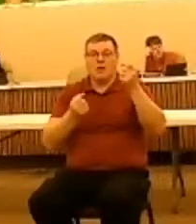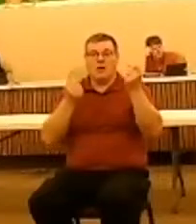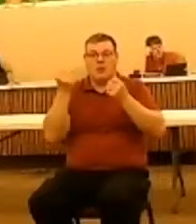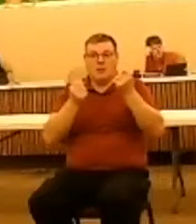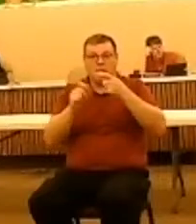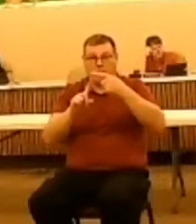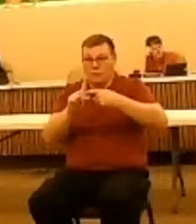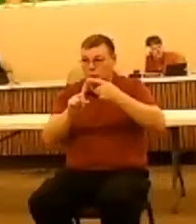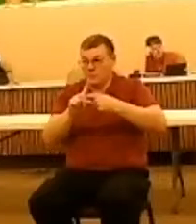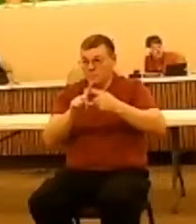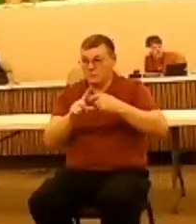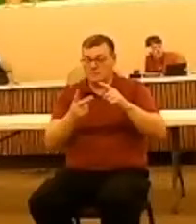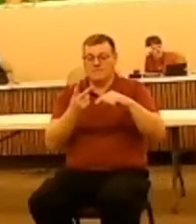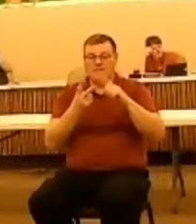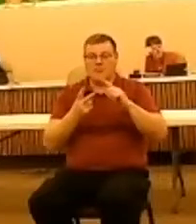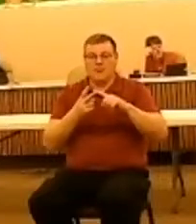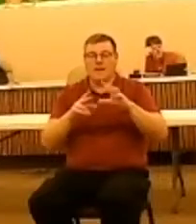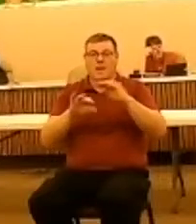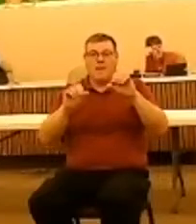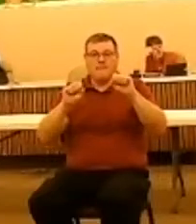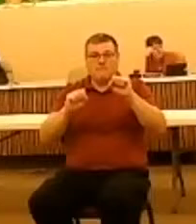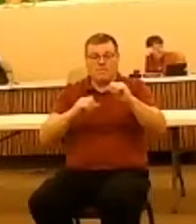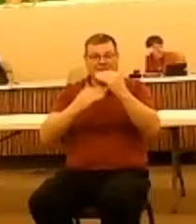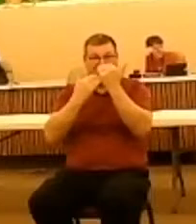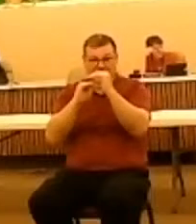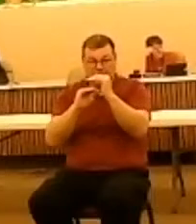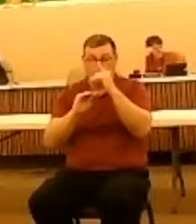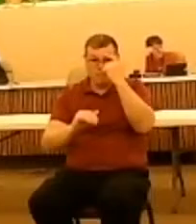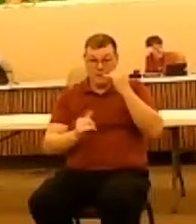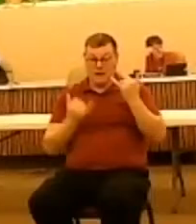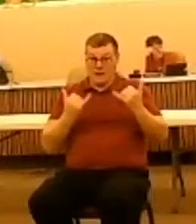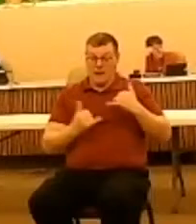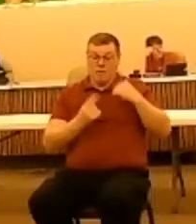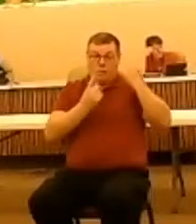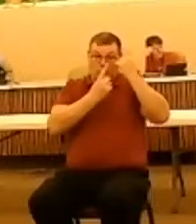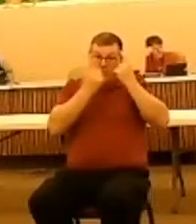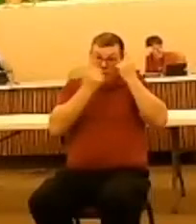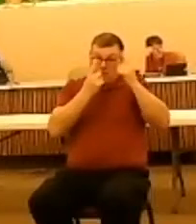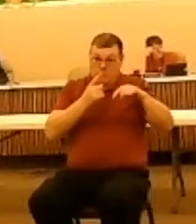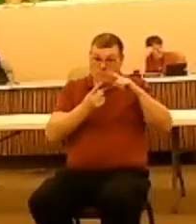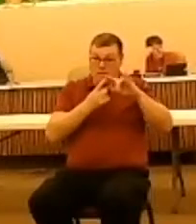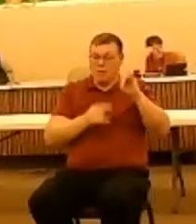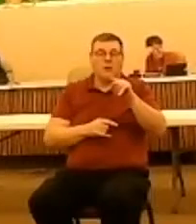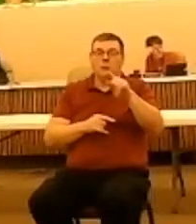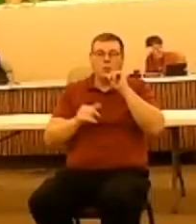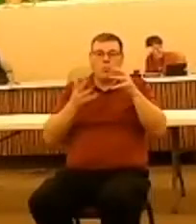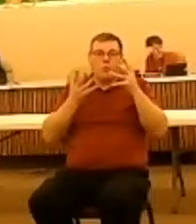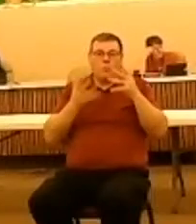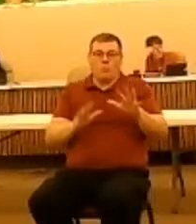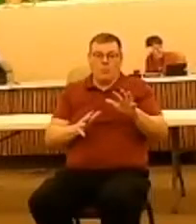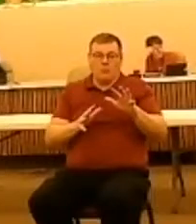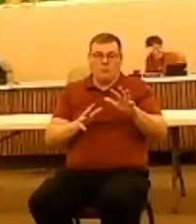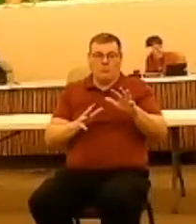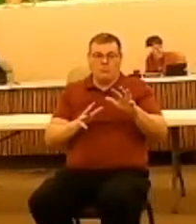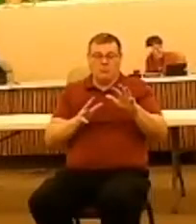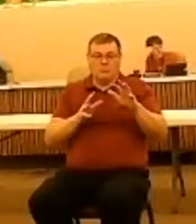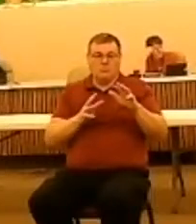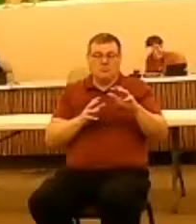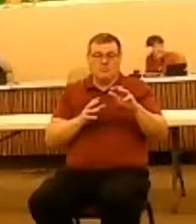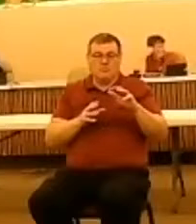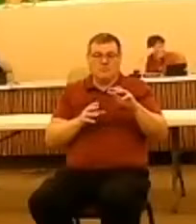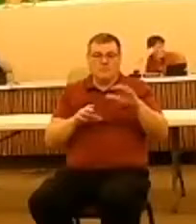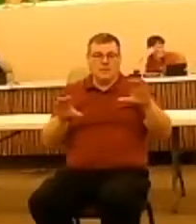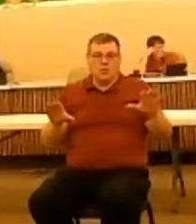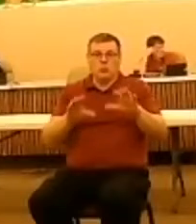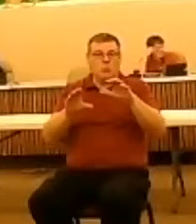rentals, potentially further limiting those, because as I think about it too, you're not just going to want to do